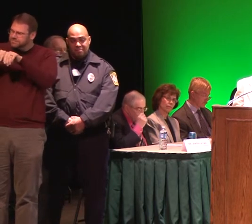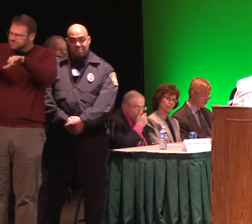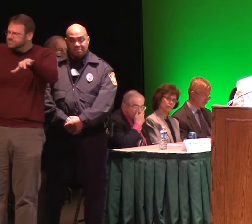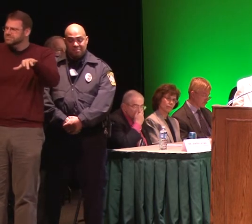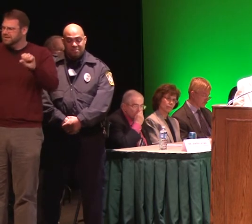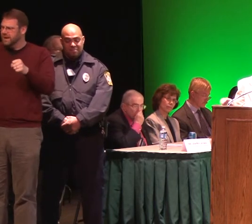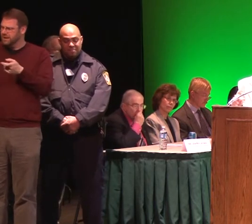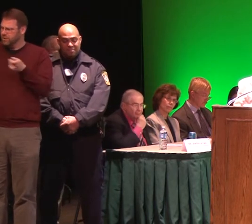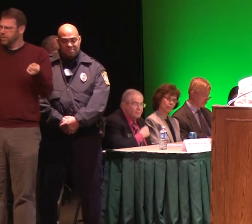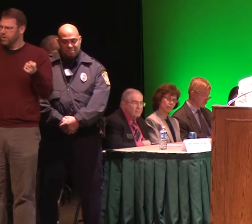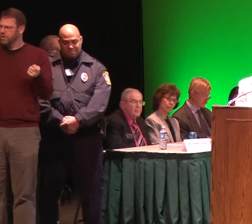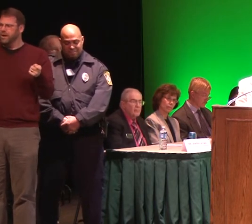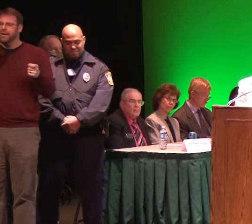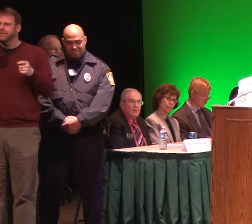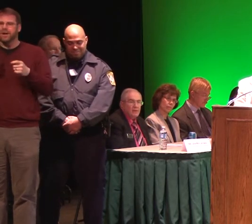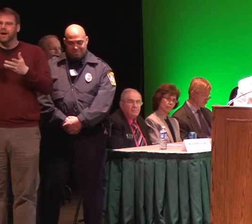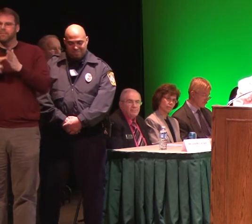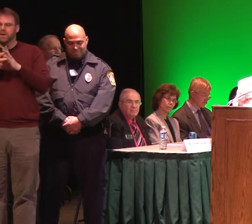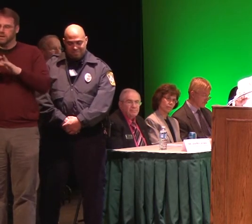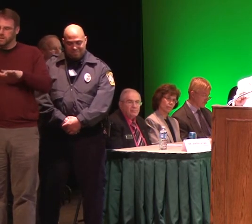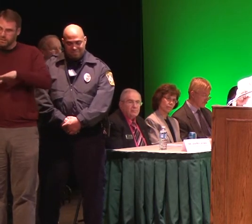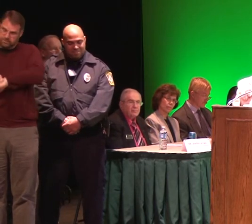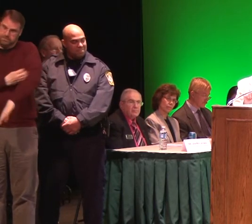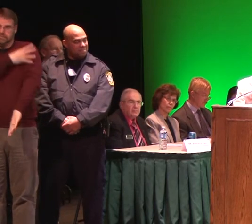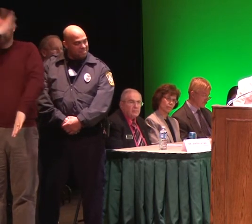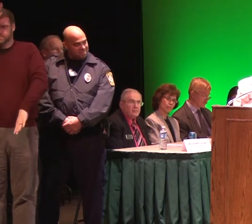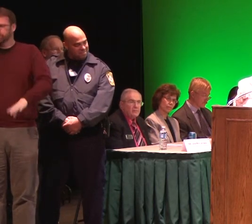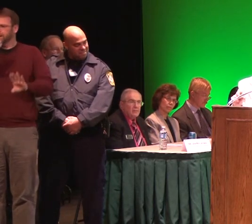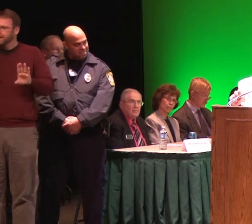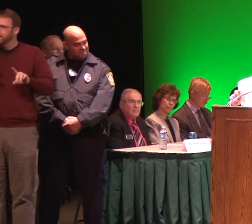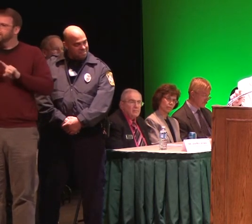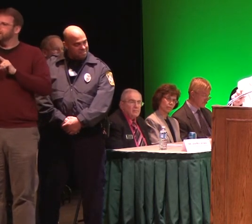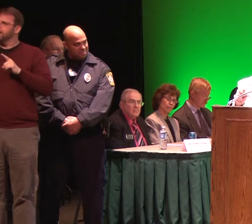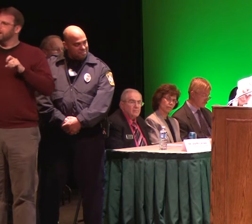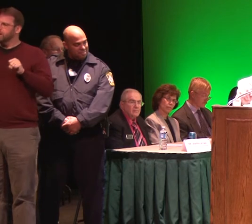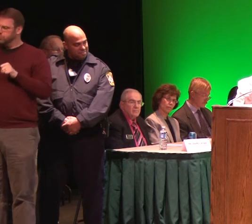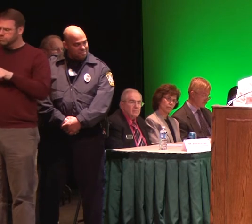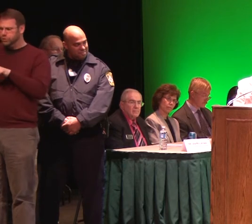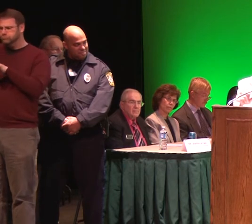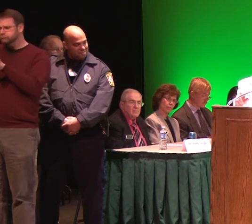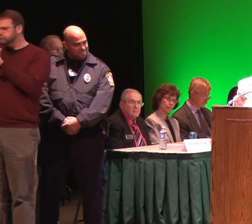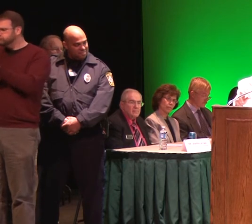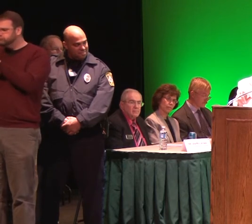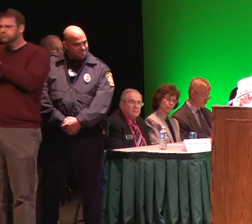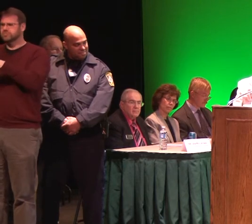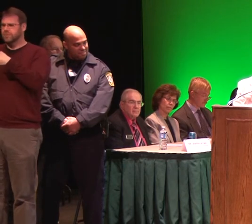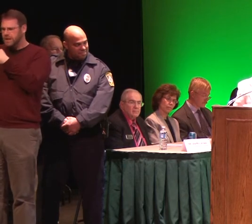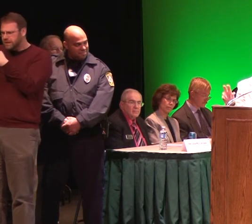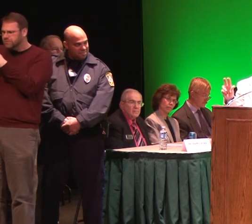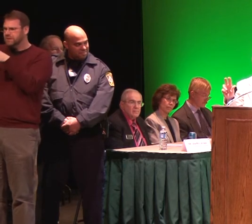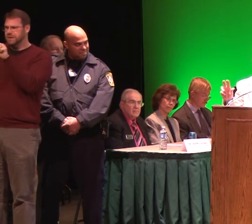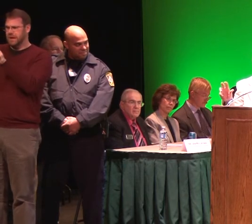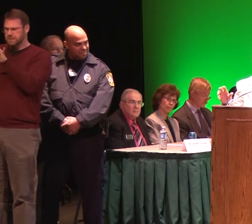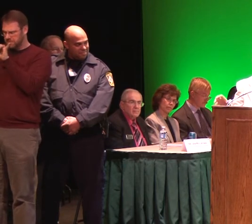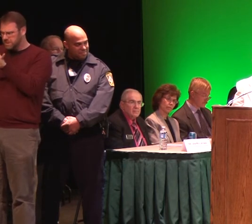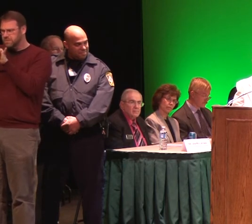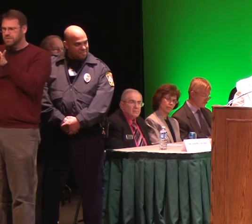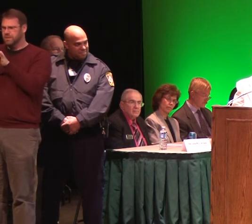you, but currents of low wattage that can be measured. And she detected this, and she measured